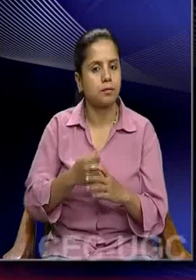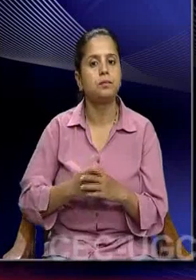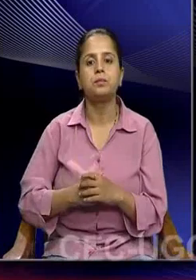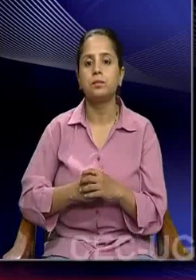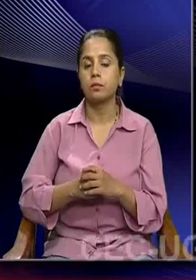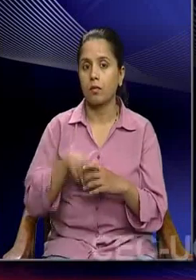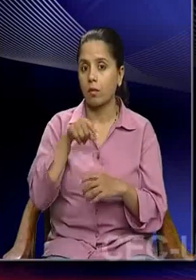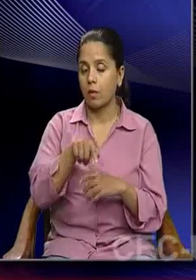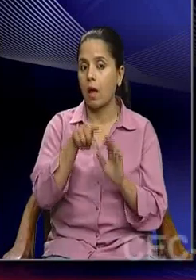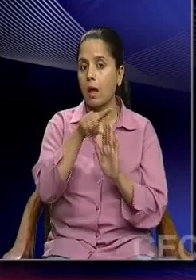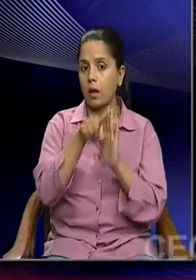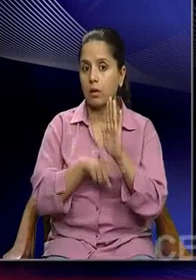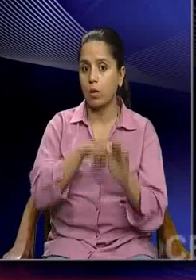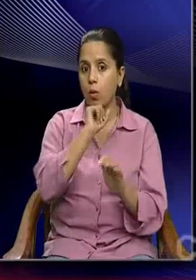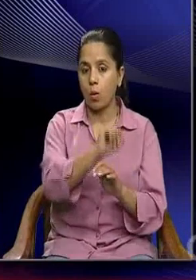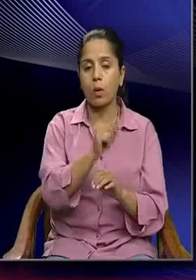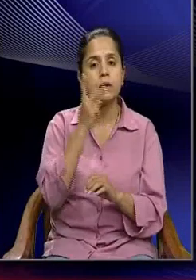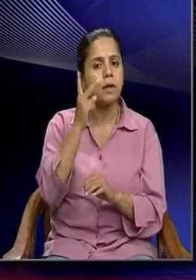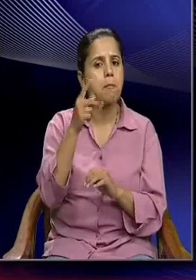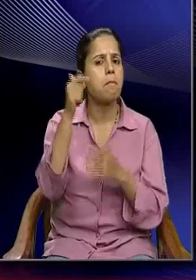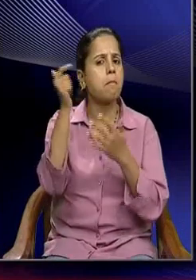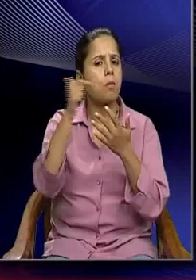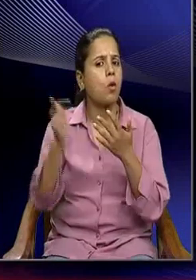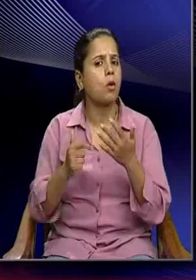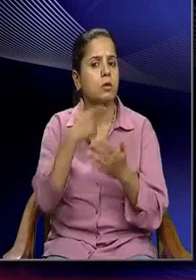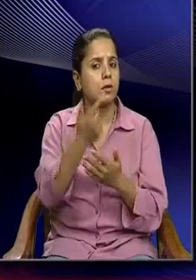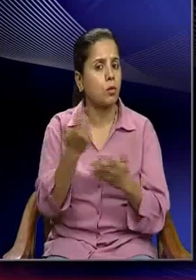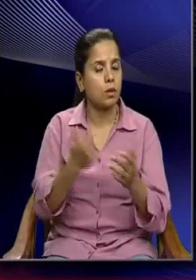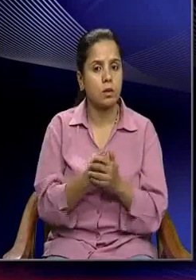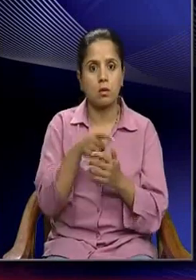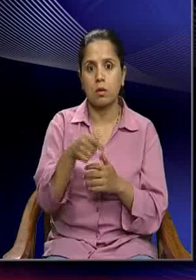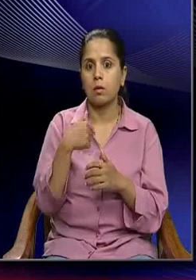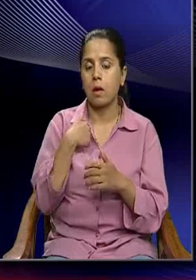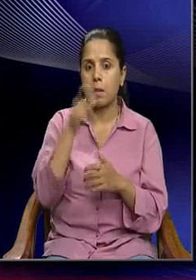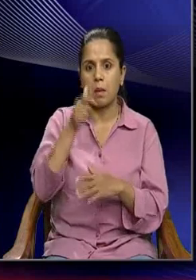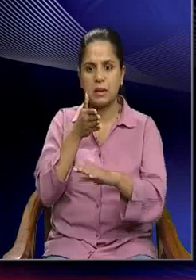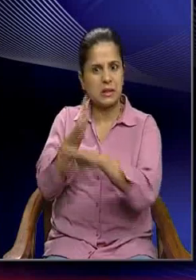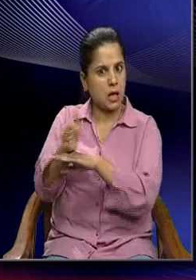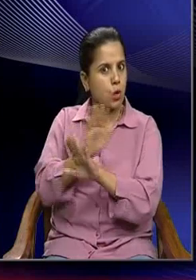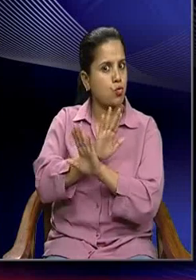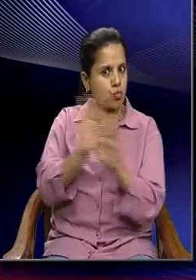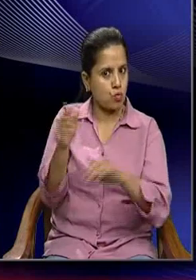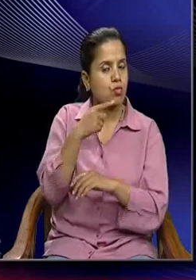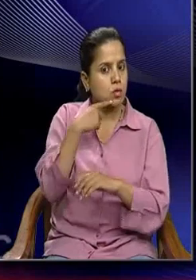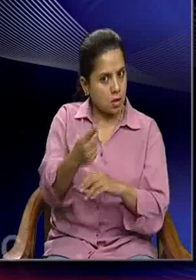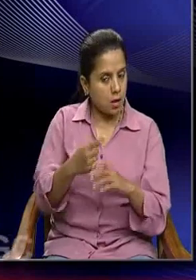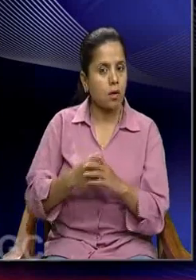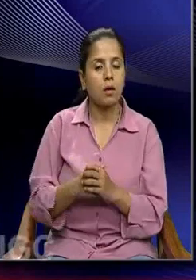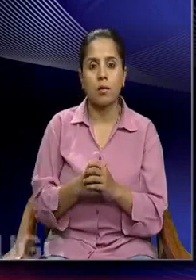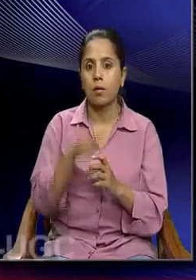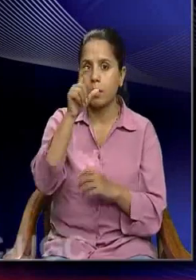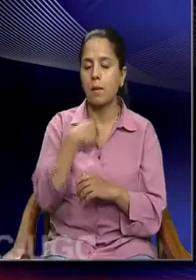The ethical precepts are not to harm others, to